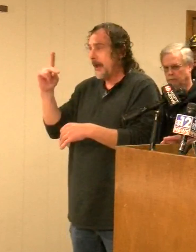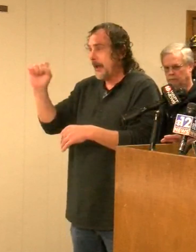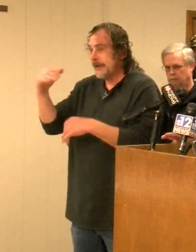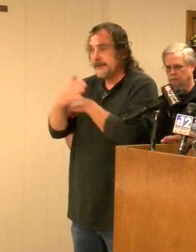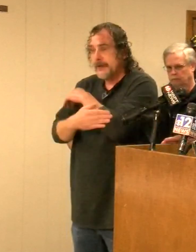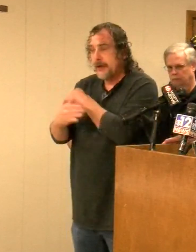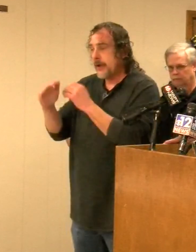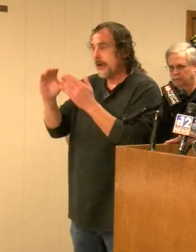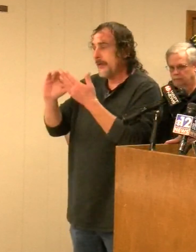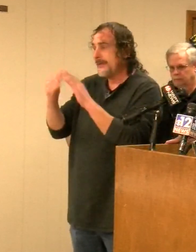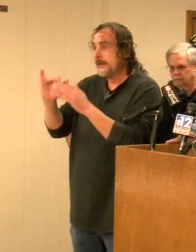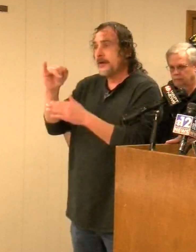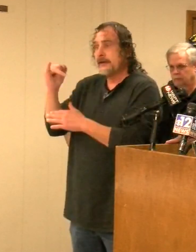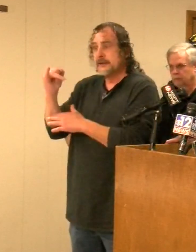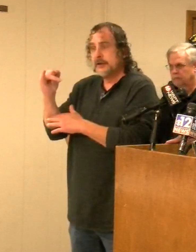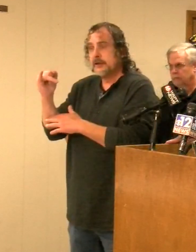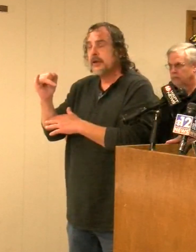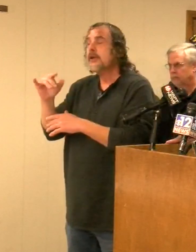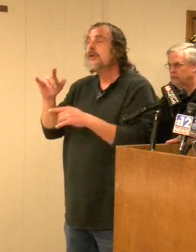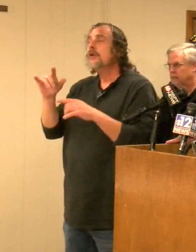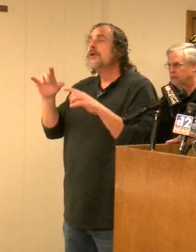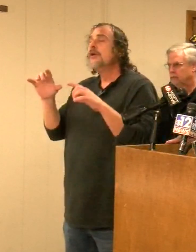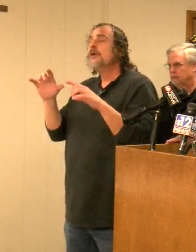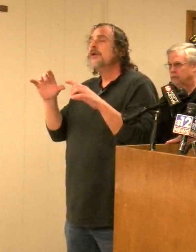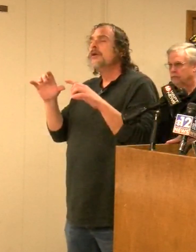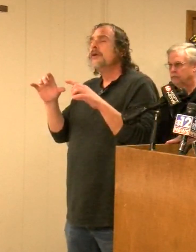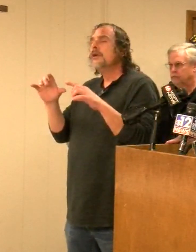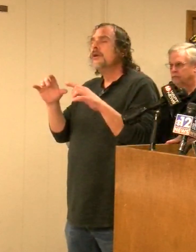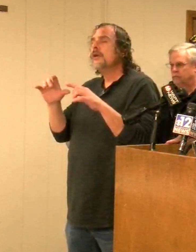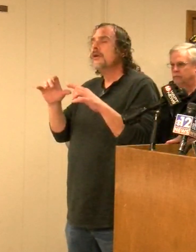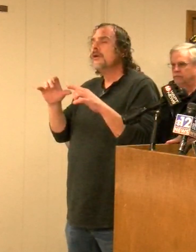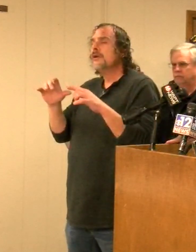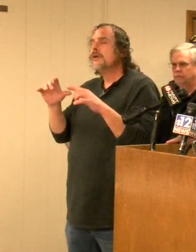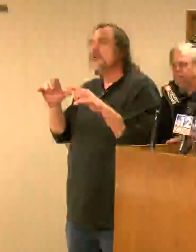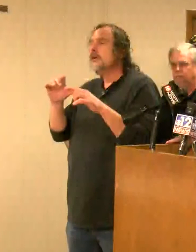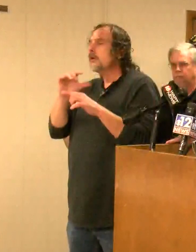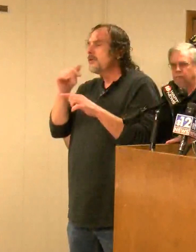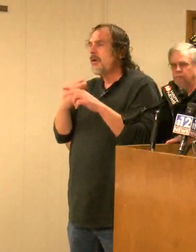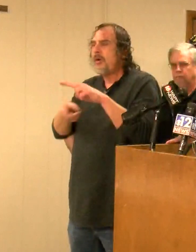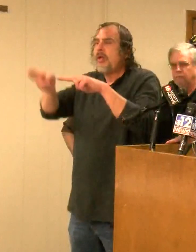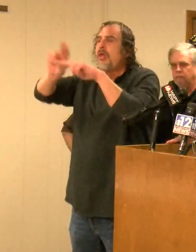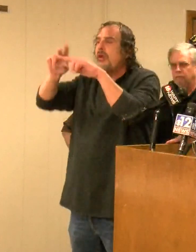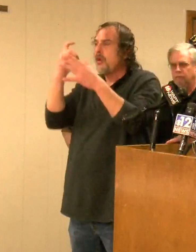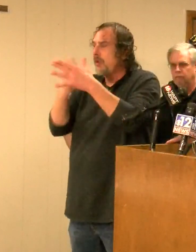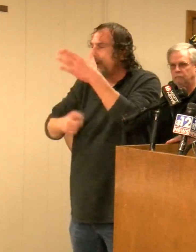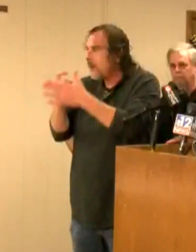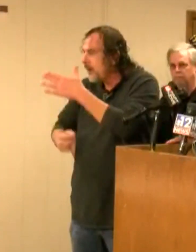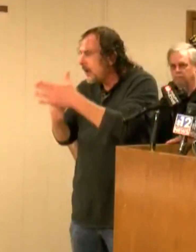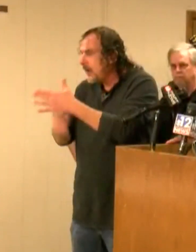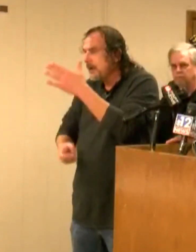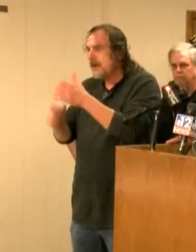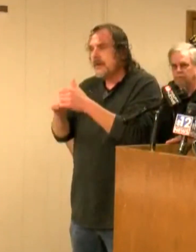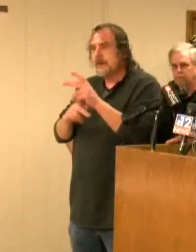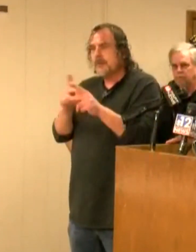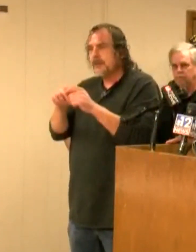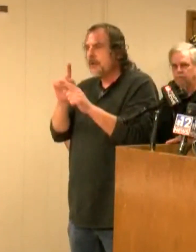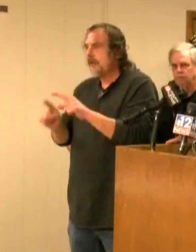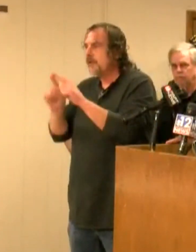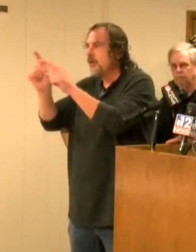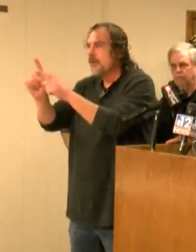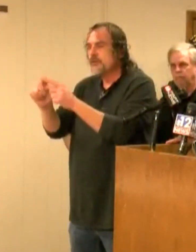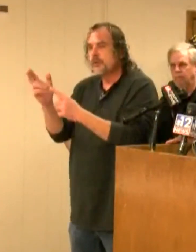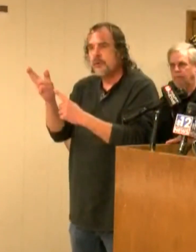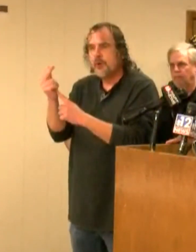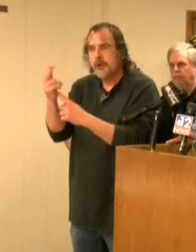the city of Jackson, to do not price gouge folks that are having to go to